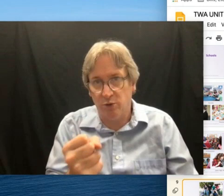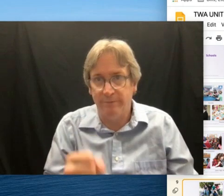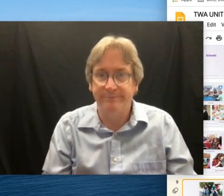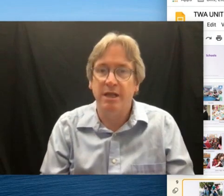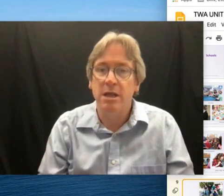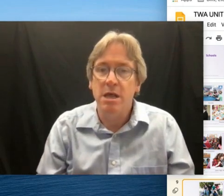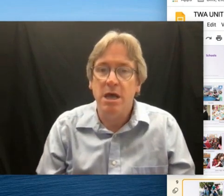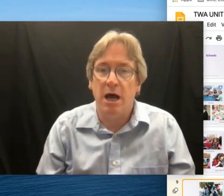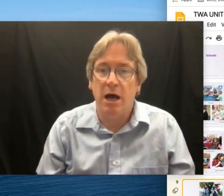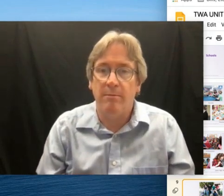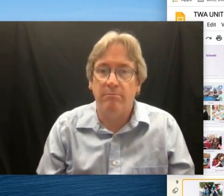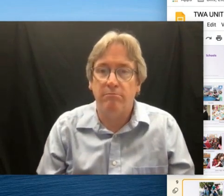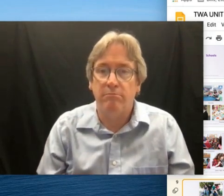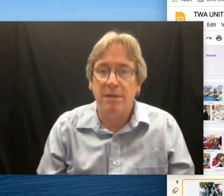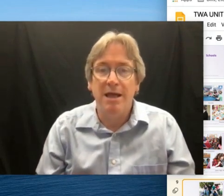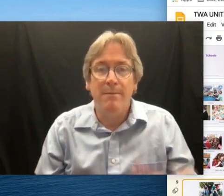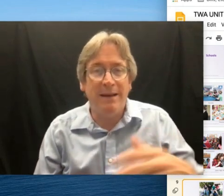school.